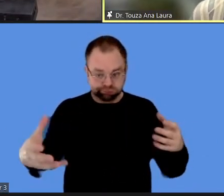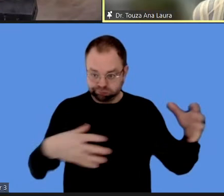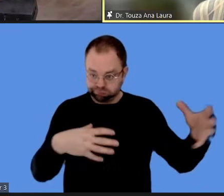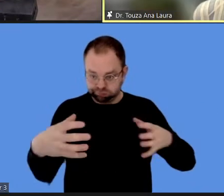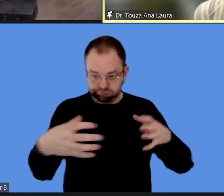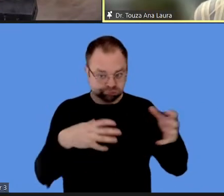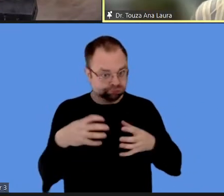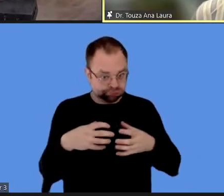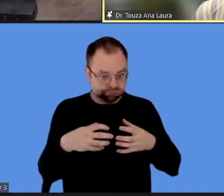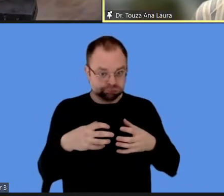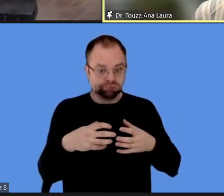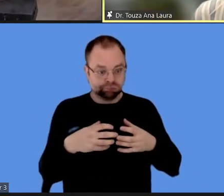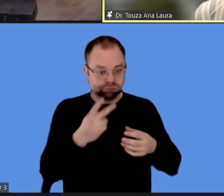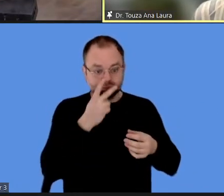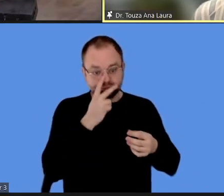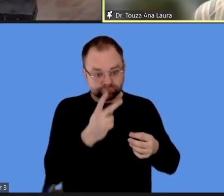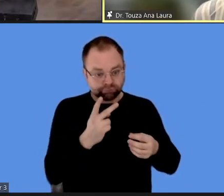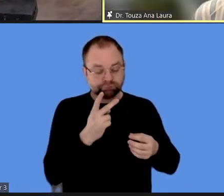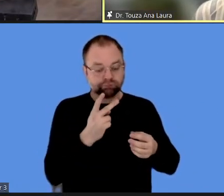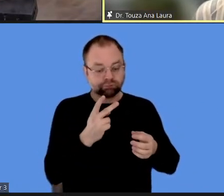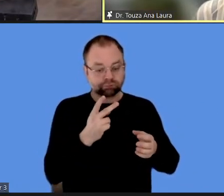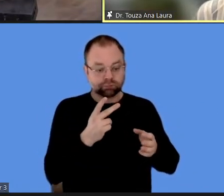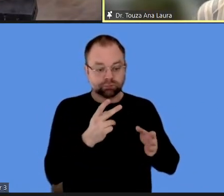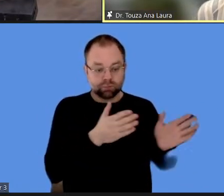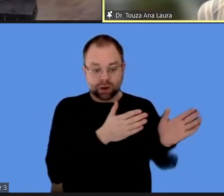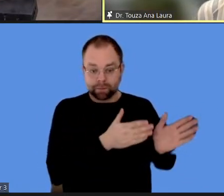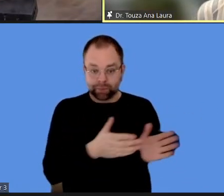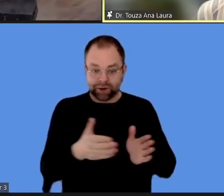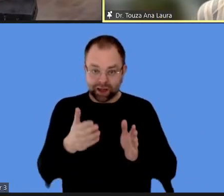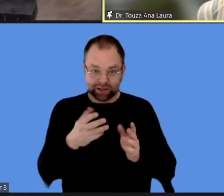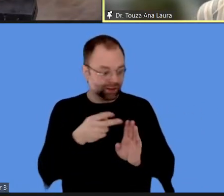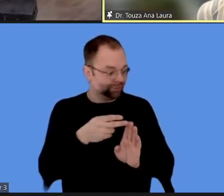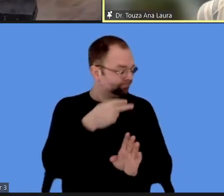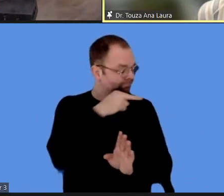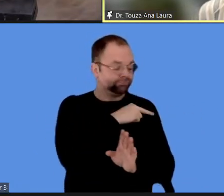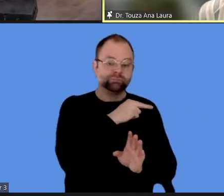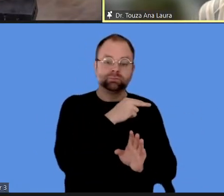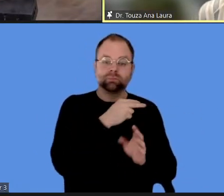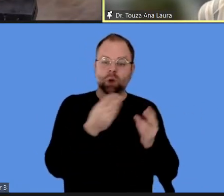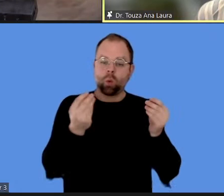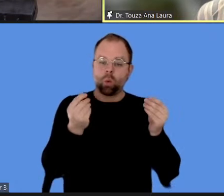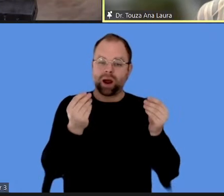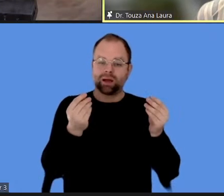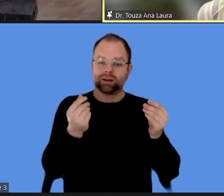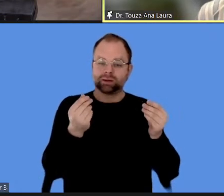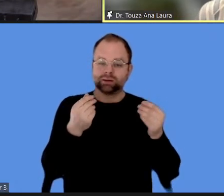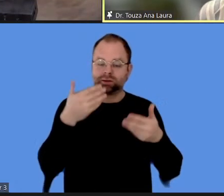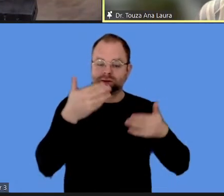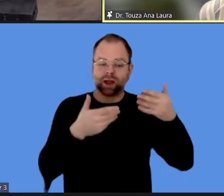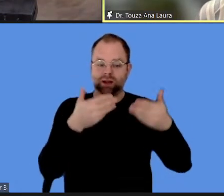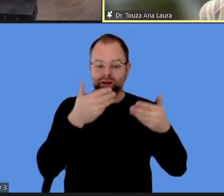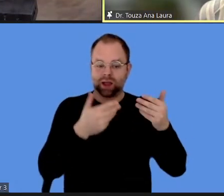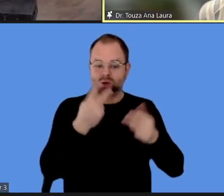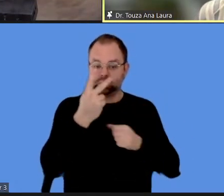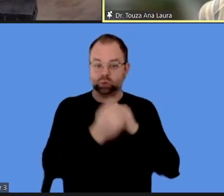provided the foundations of the understanding of how deep and geographically